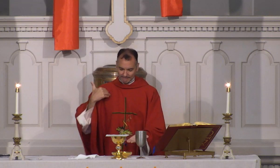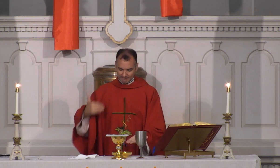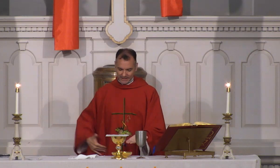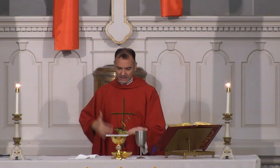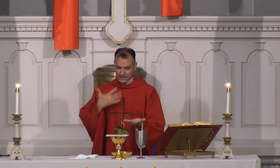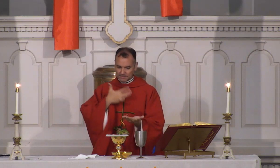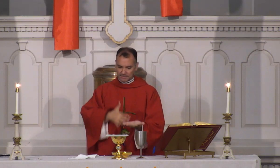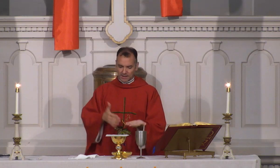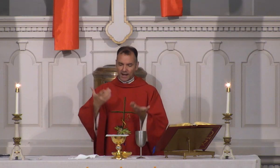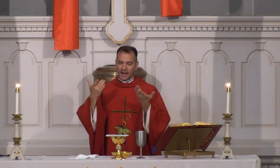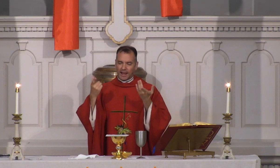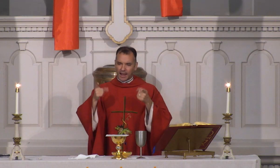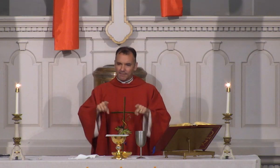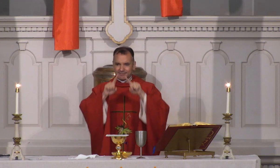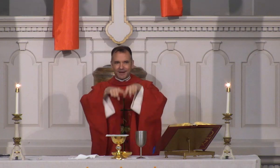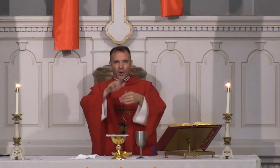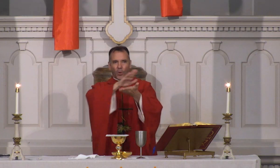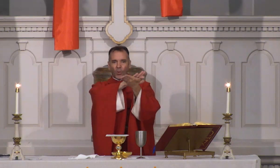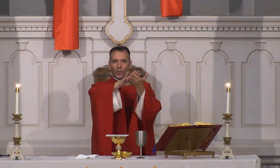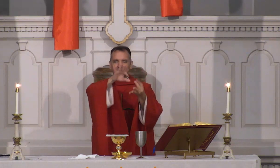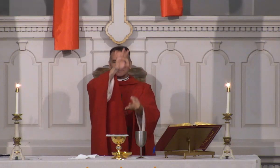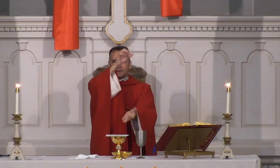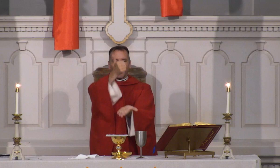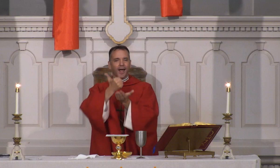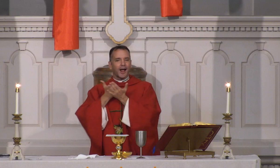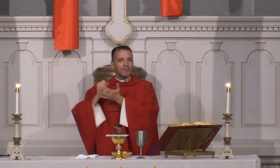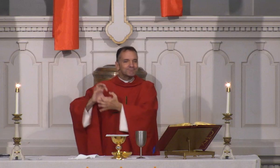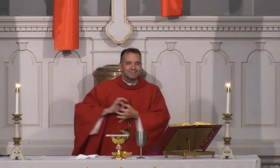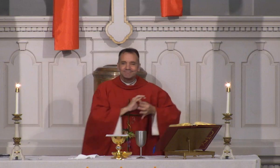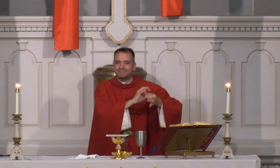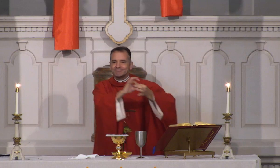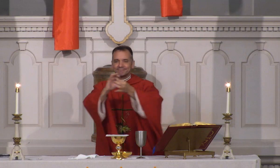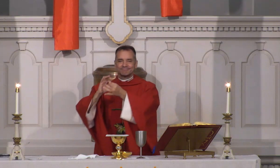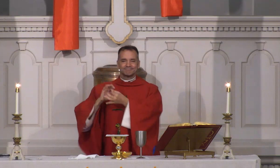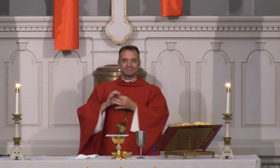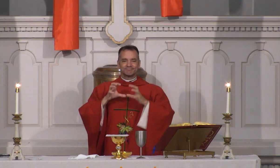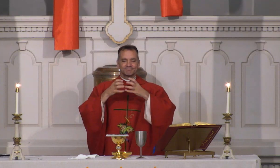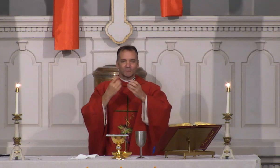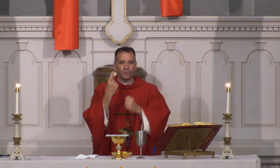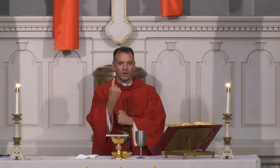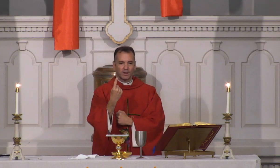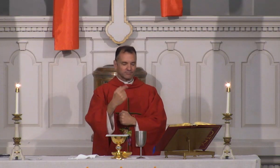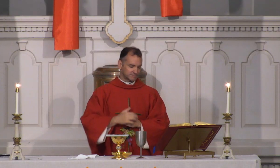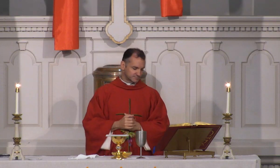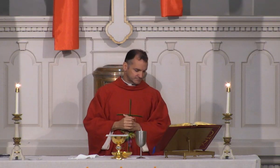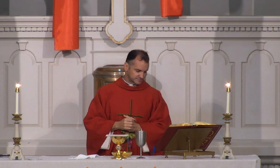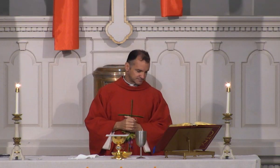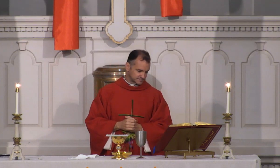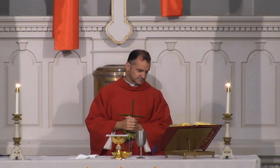of the body and blood of Christ, we may be gathered into one by the Holy Spirit.